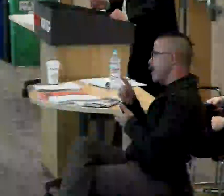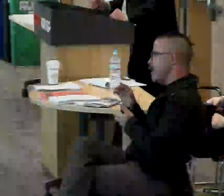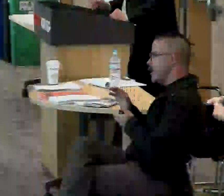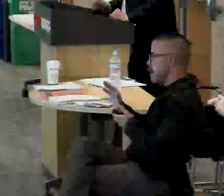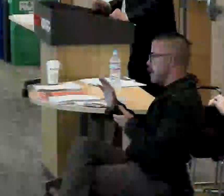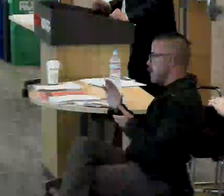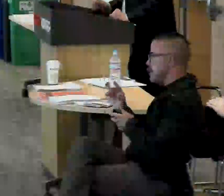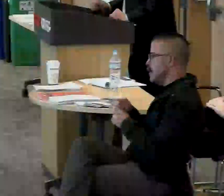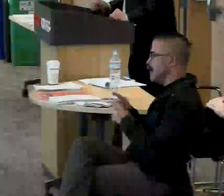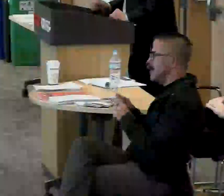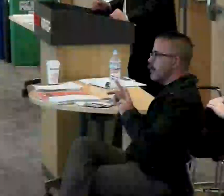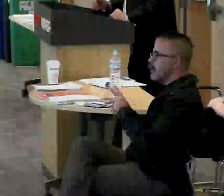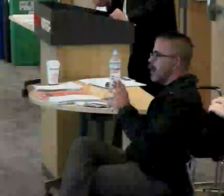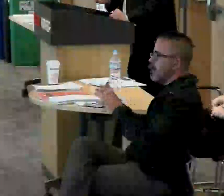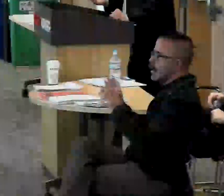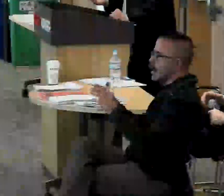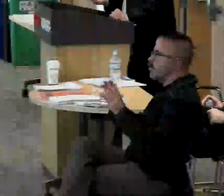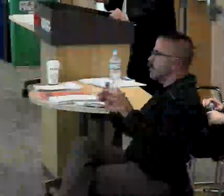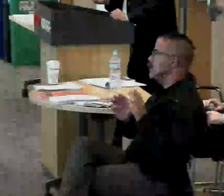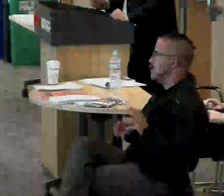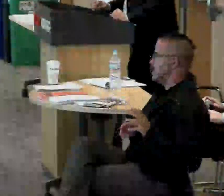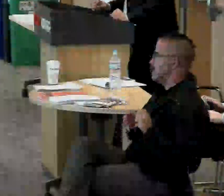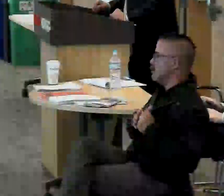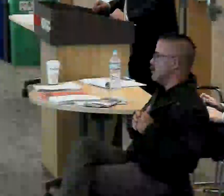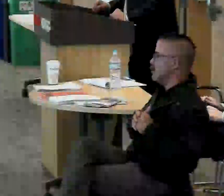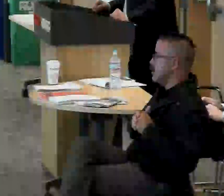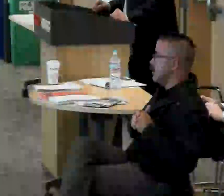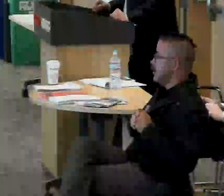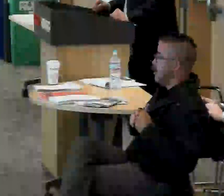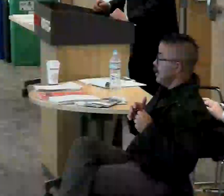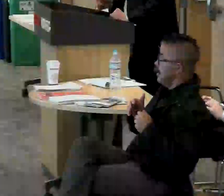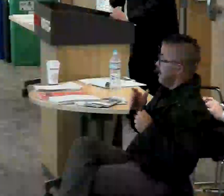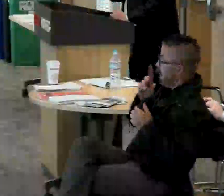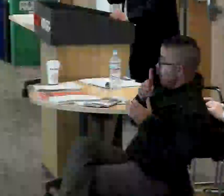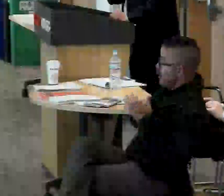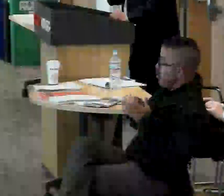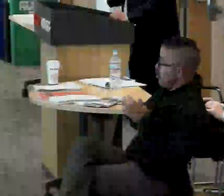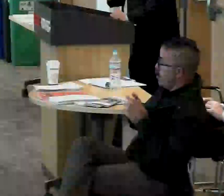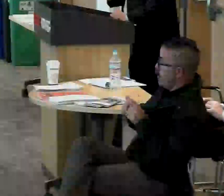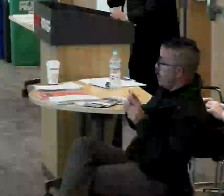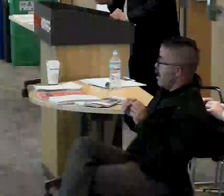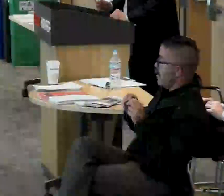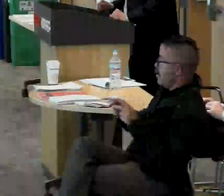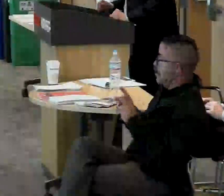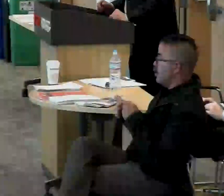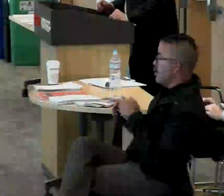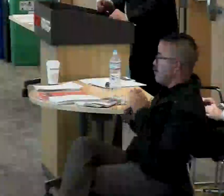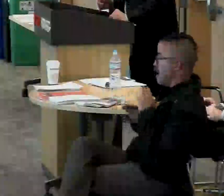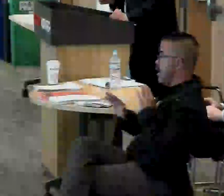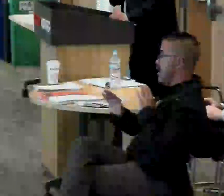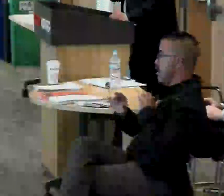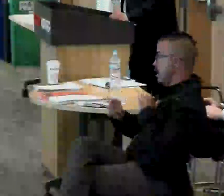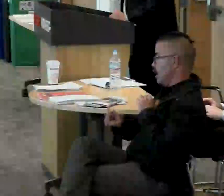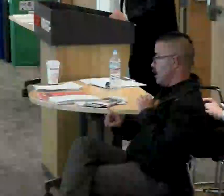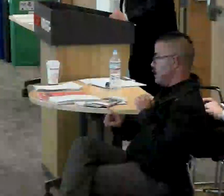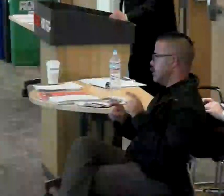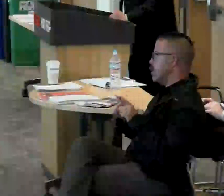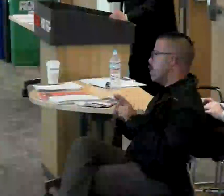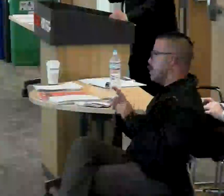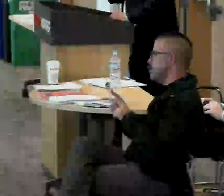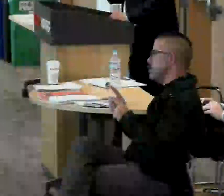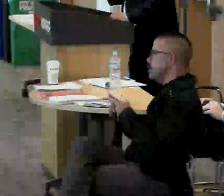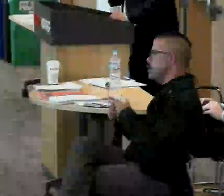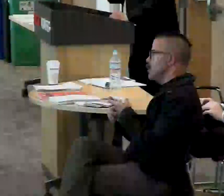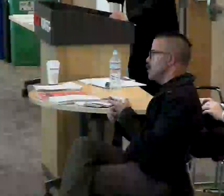populations that we're working with, explore opportunities to help meet the needs of those areas, as well as growing areas